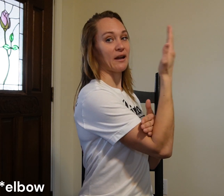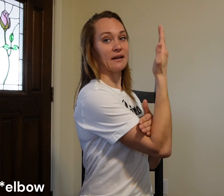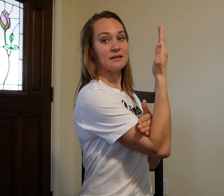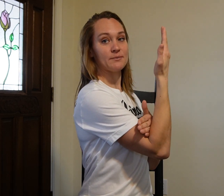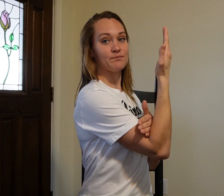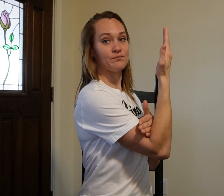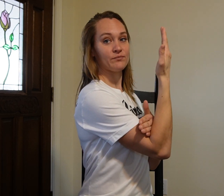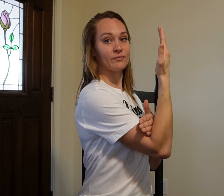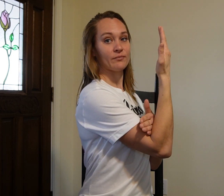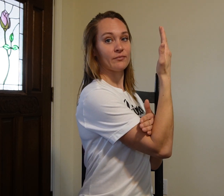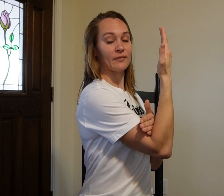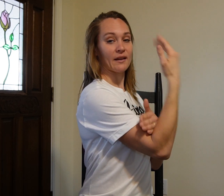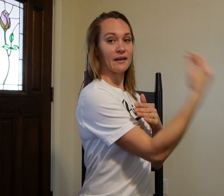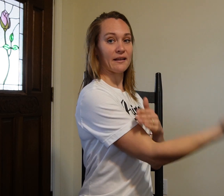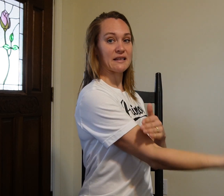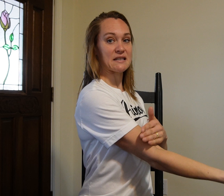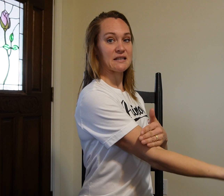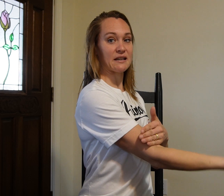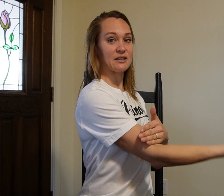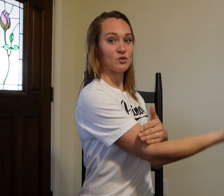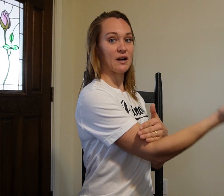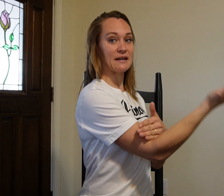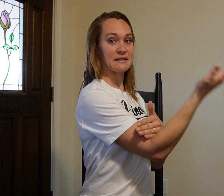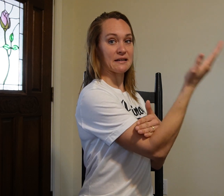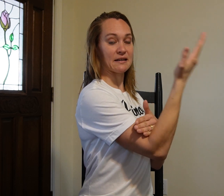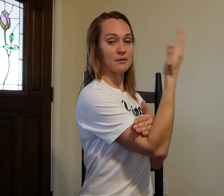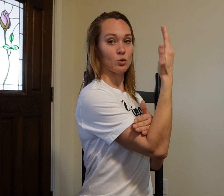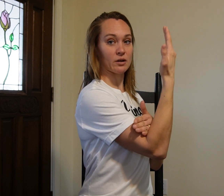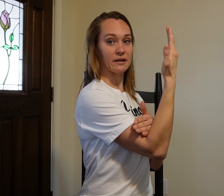hand. Okay, like the sun is rising in the morning.